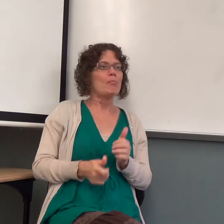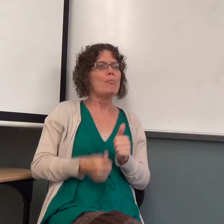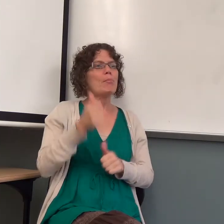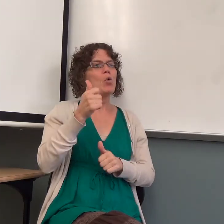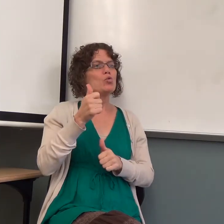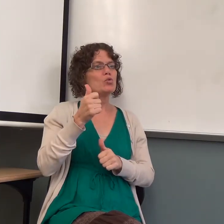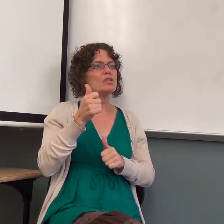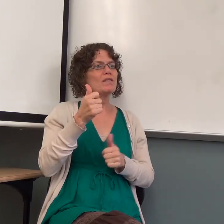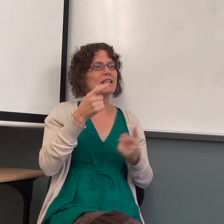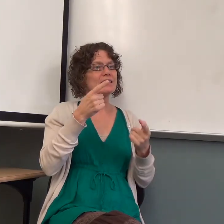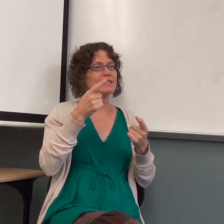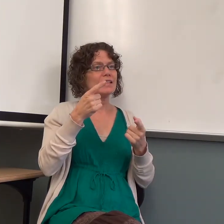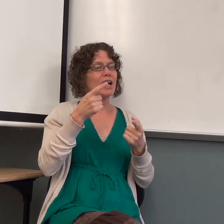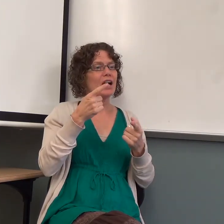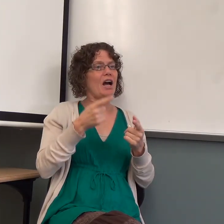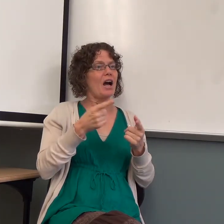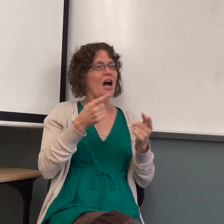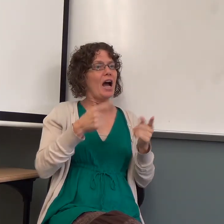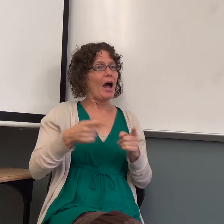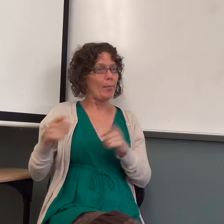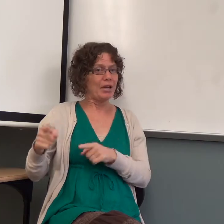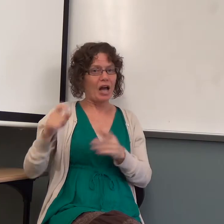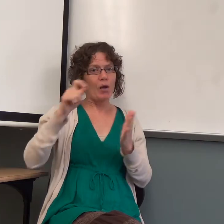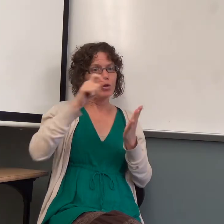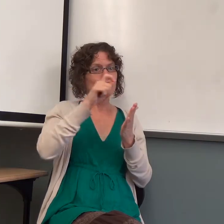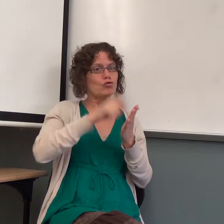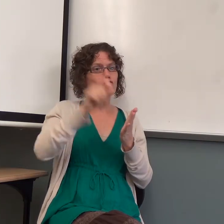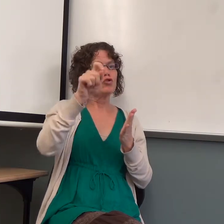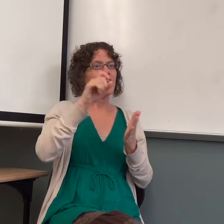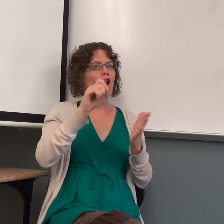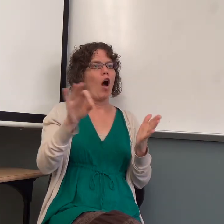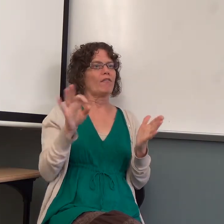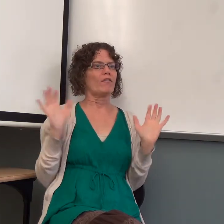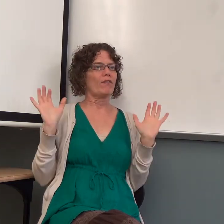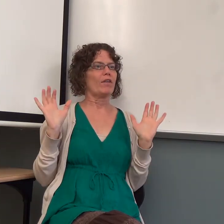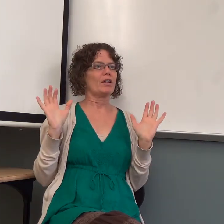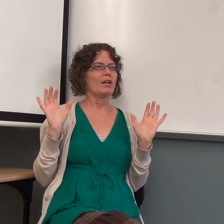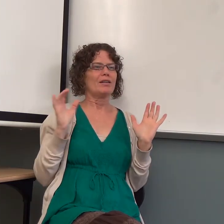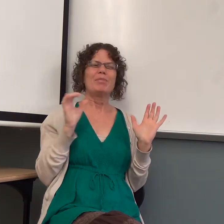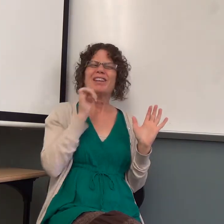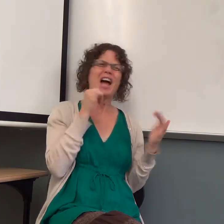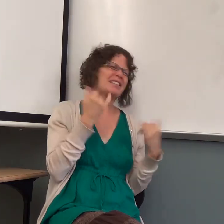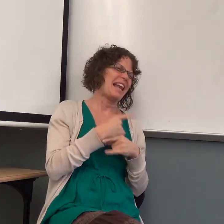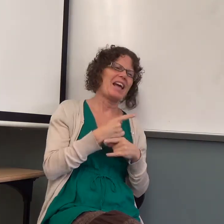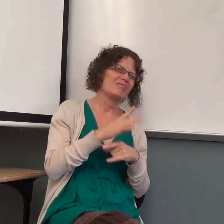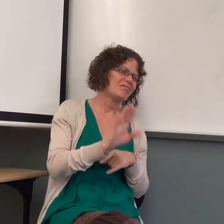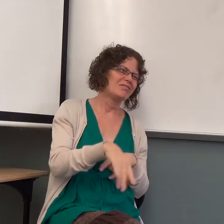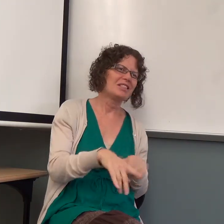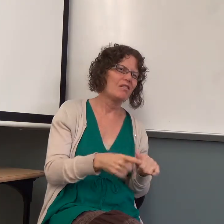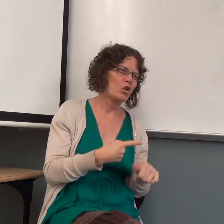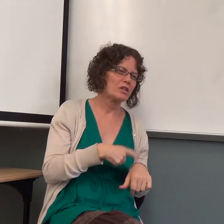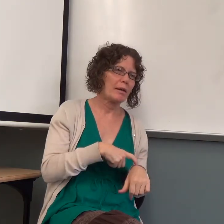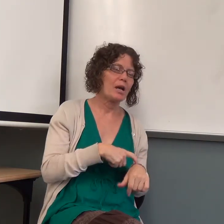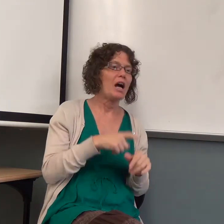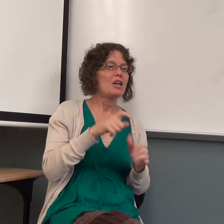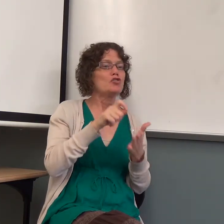off, but I'm not going to do that today because it's the first time we're doing this. And I'll check it off in class to make sure you did